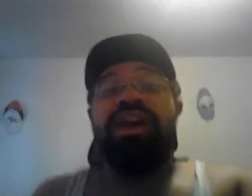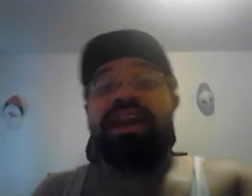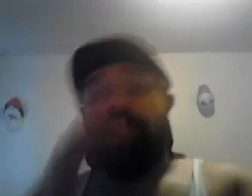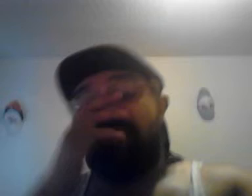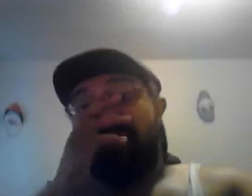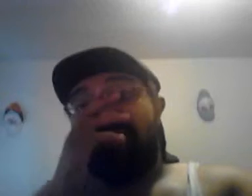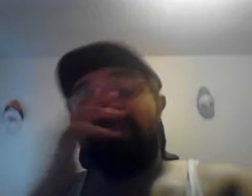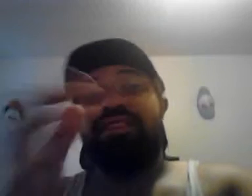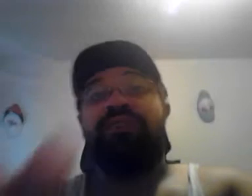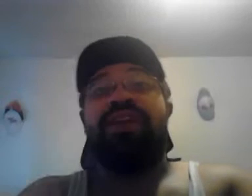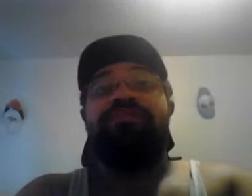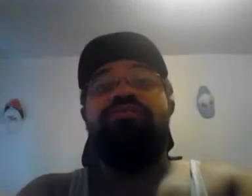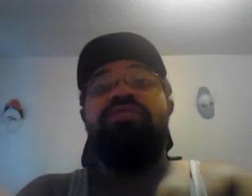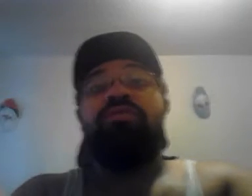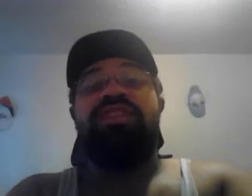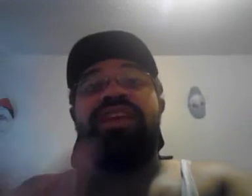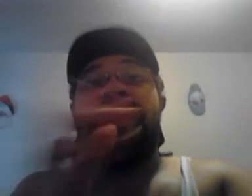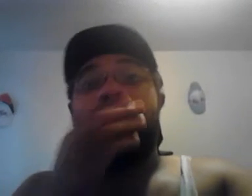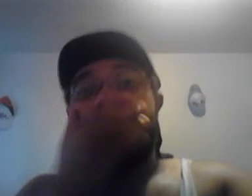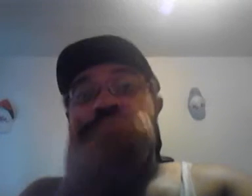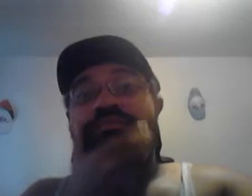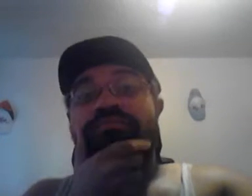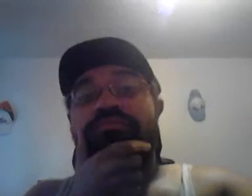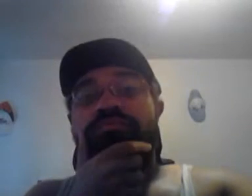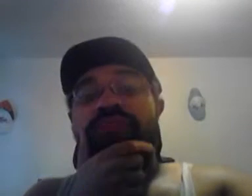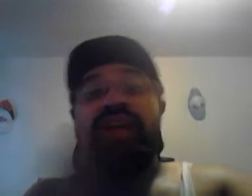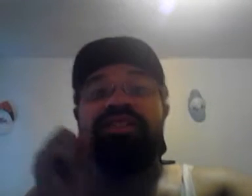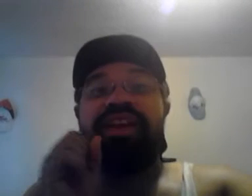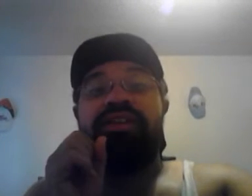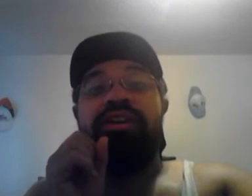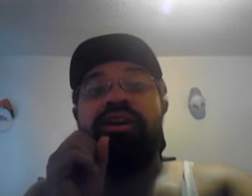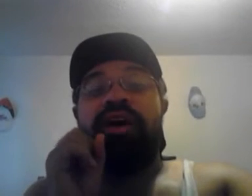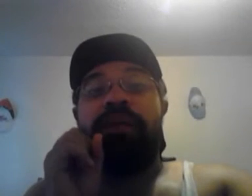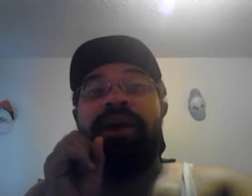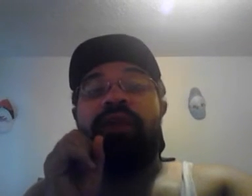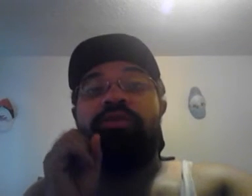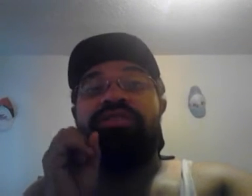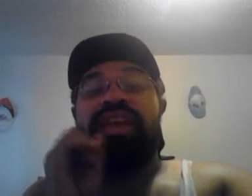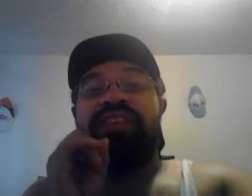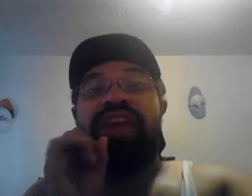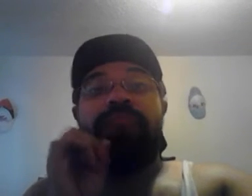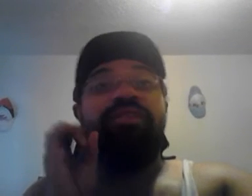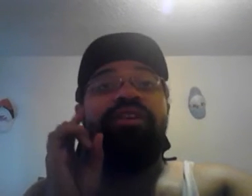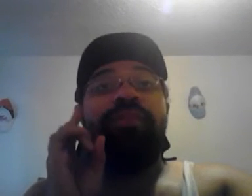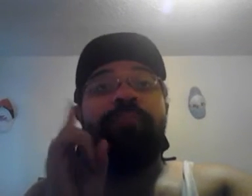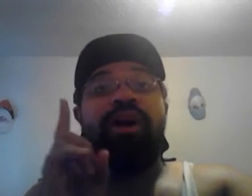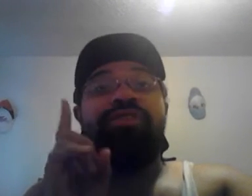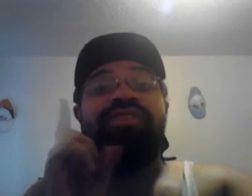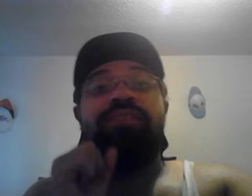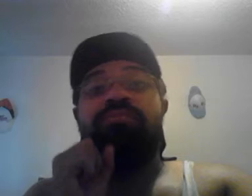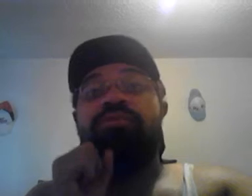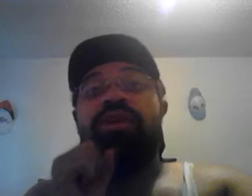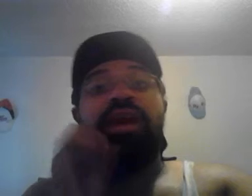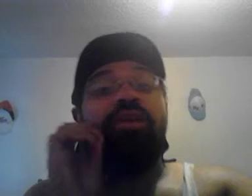I'm going to tell you like this, if you notice it that about things happen on in Boston and